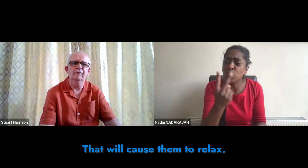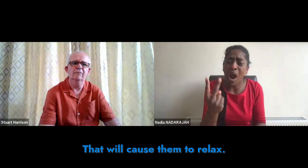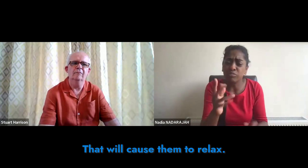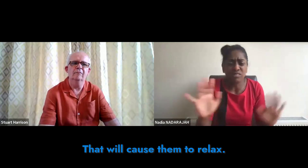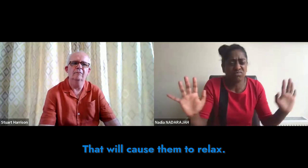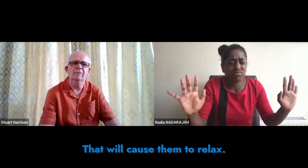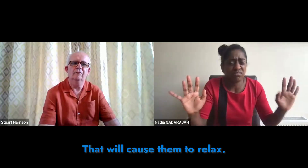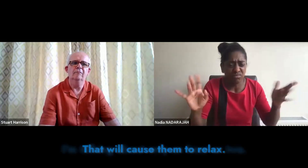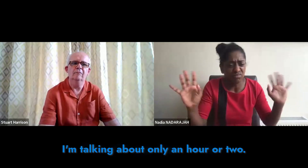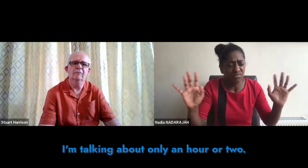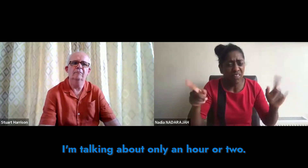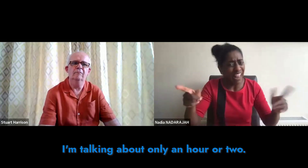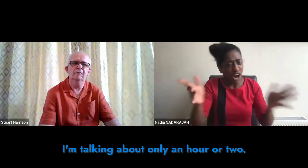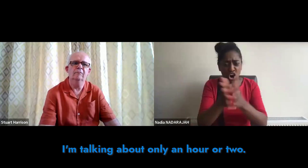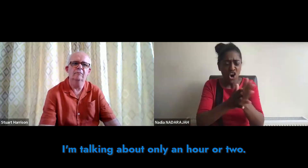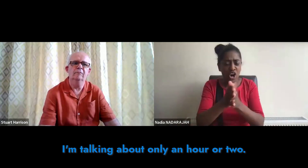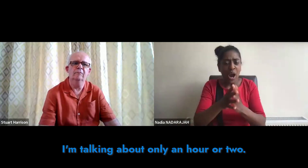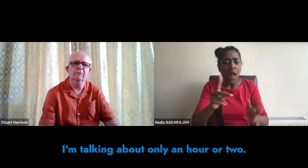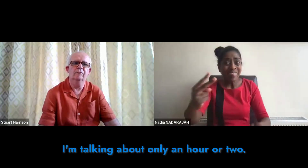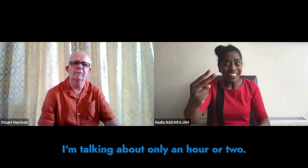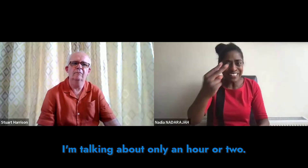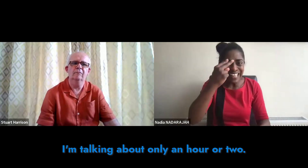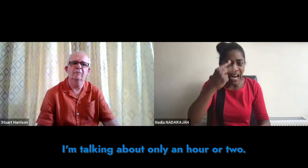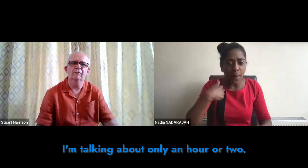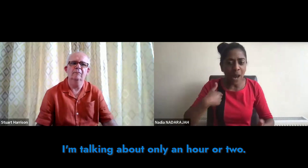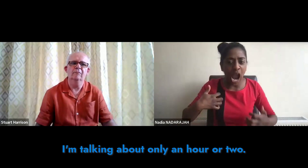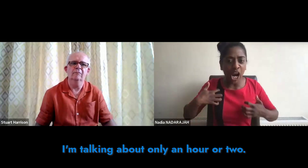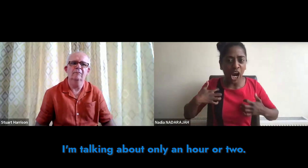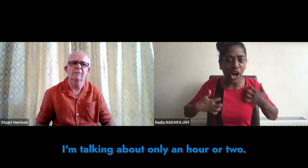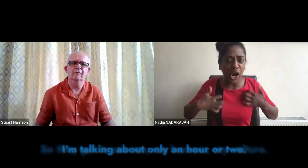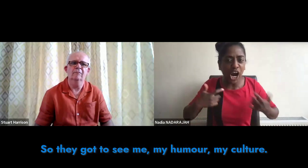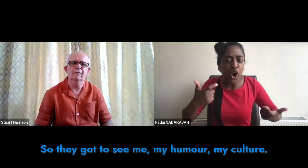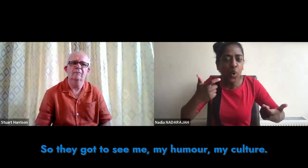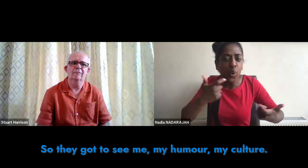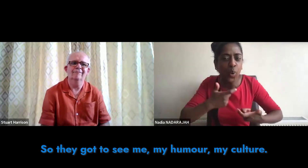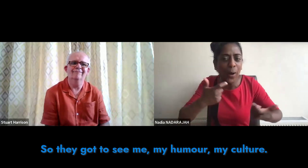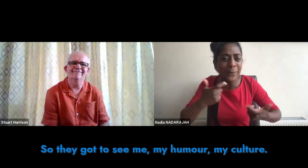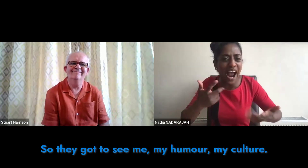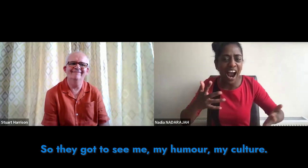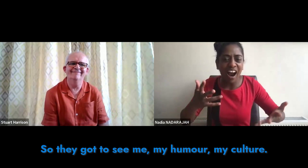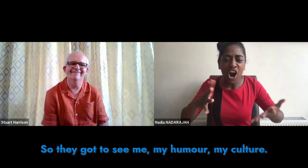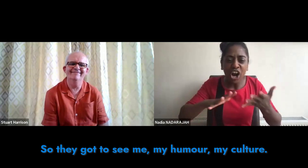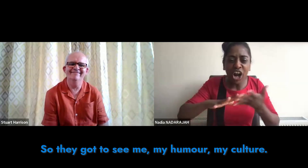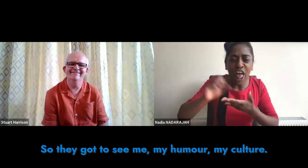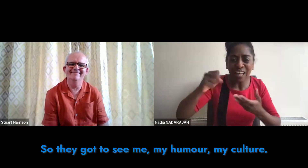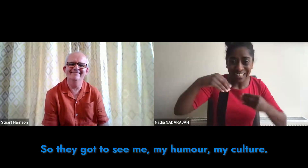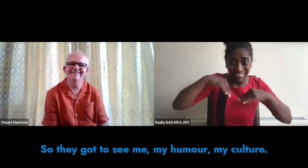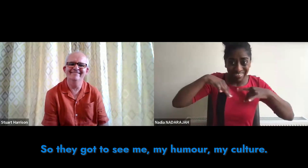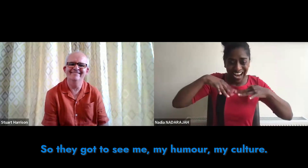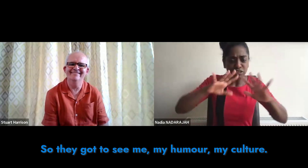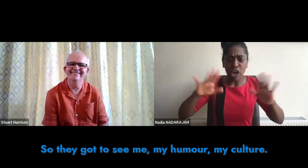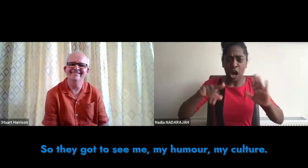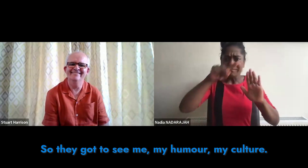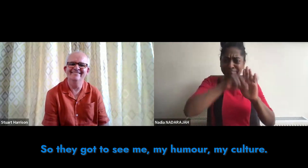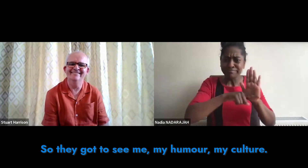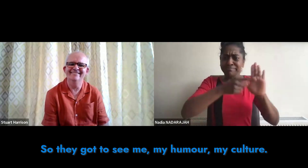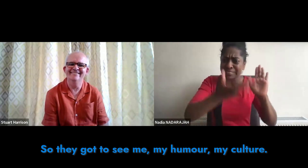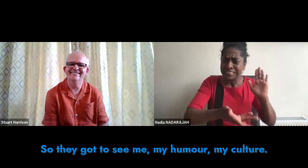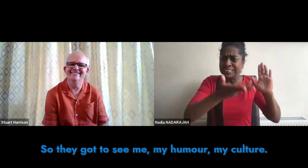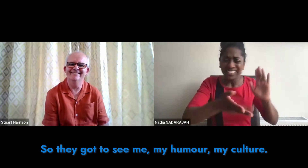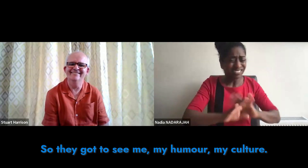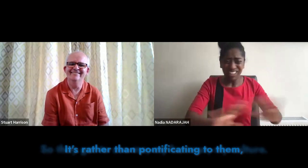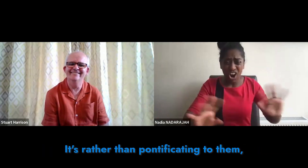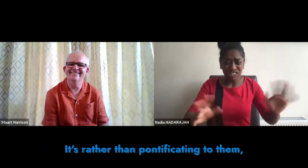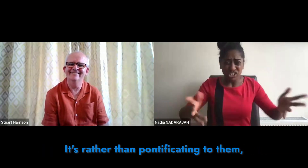cause them to relax. I'm talking about only an hour or two. So they got to see me my humor,